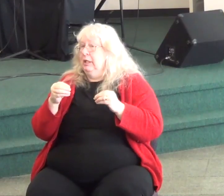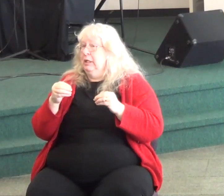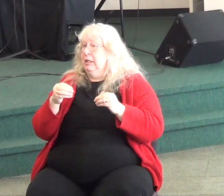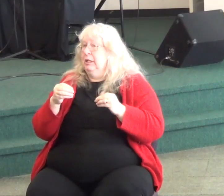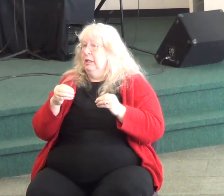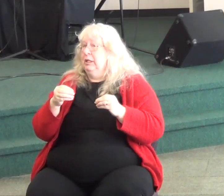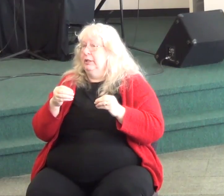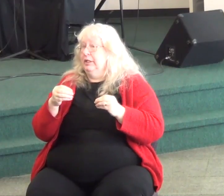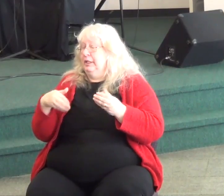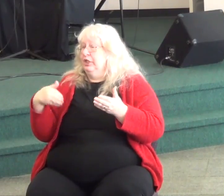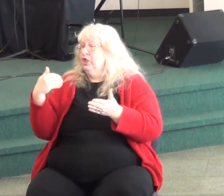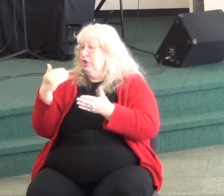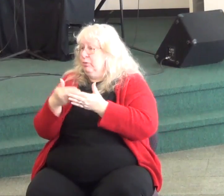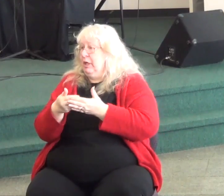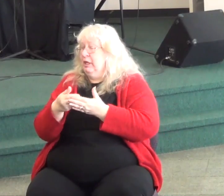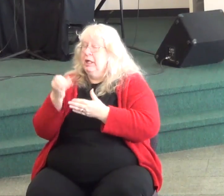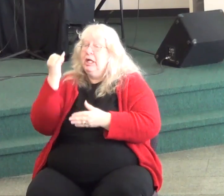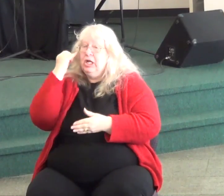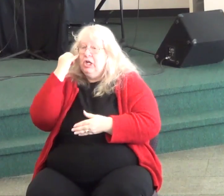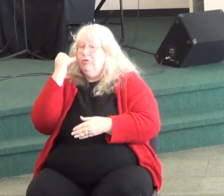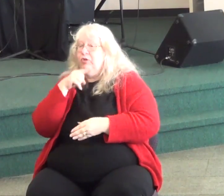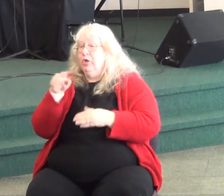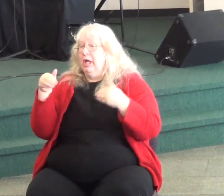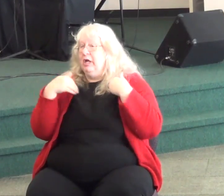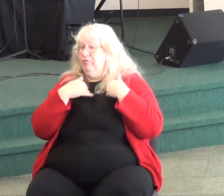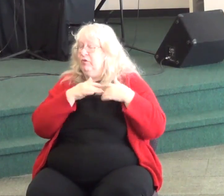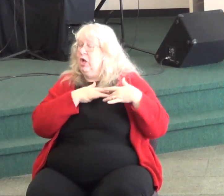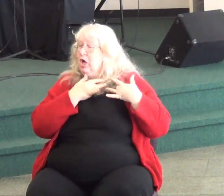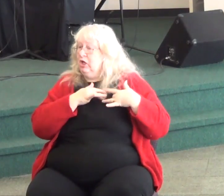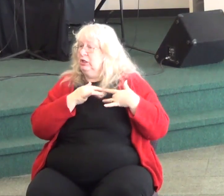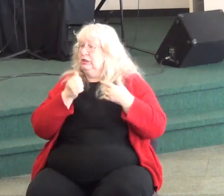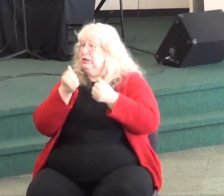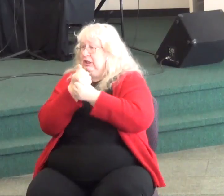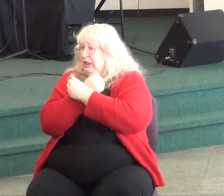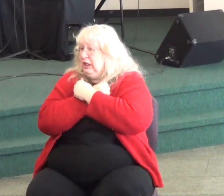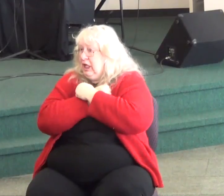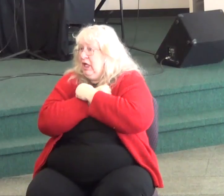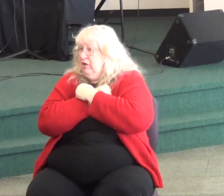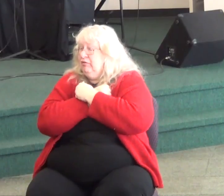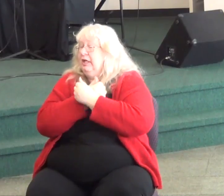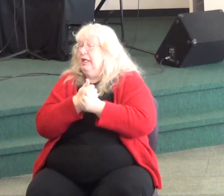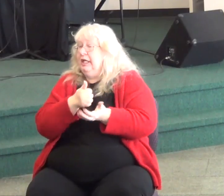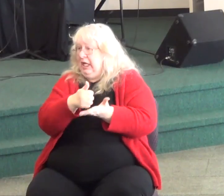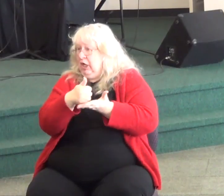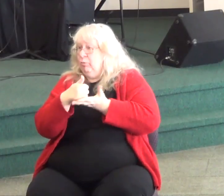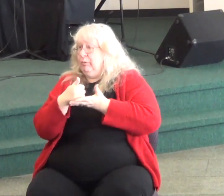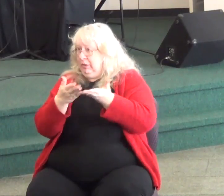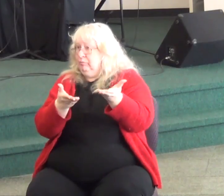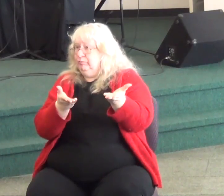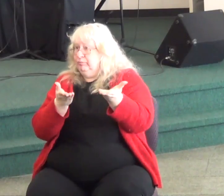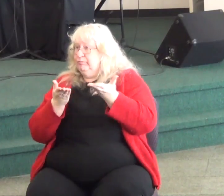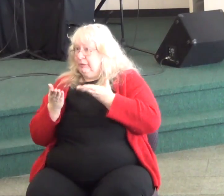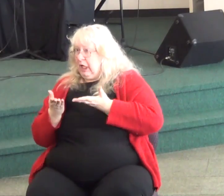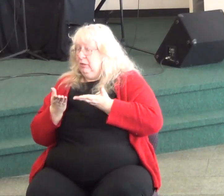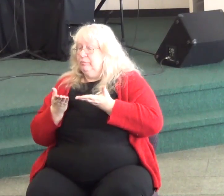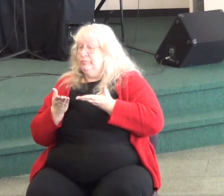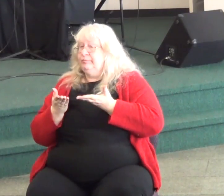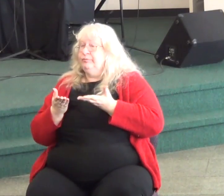somebody has the heart to love on somebody and see that they can come and hear the gospel of Jesus Christ, that we have